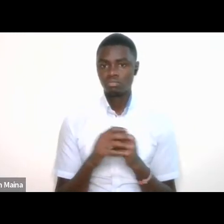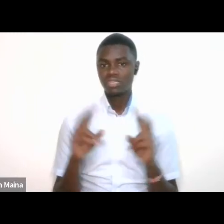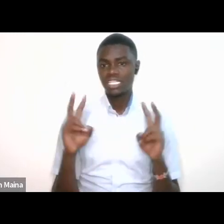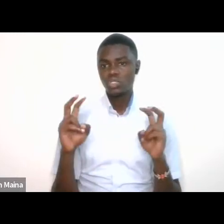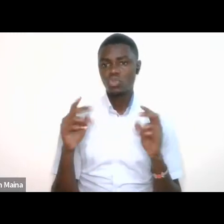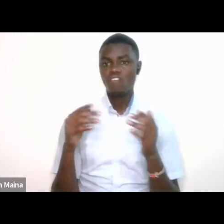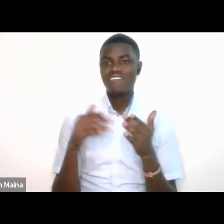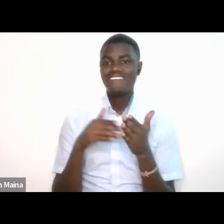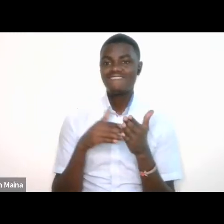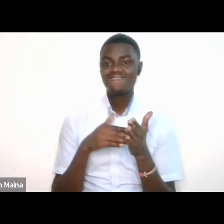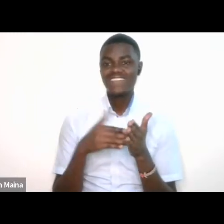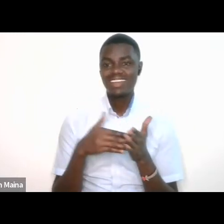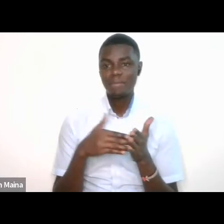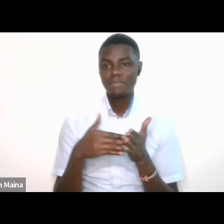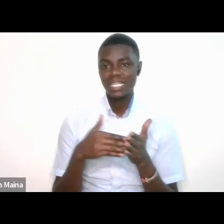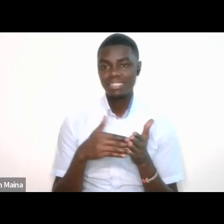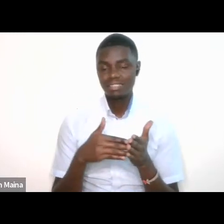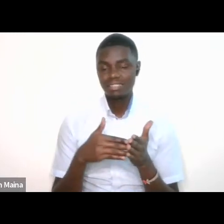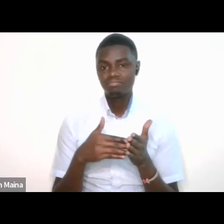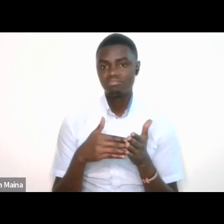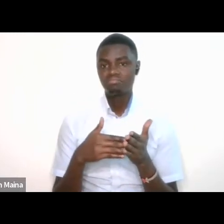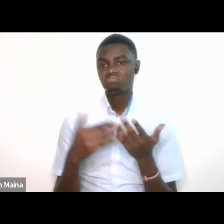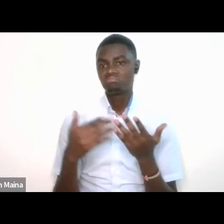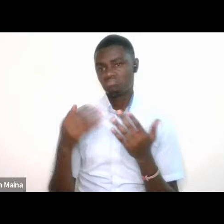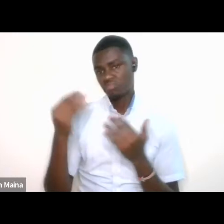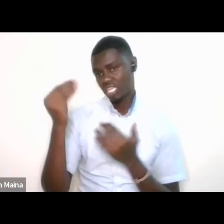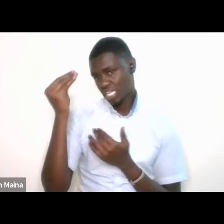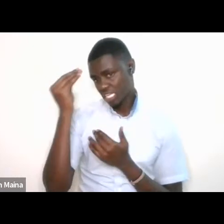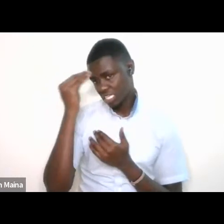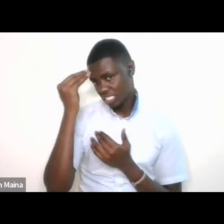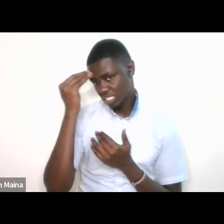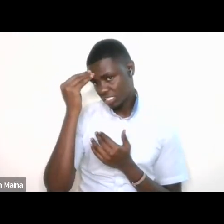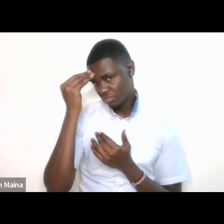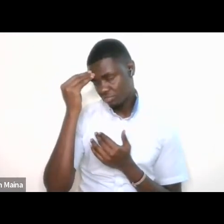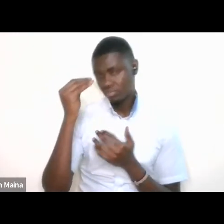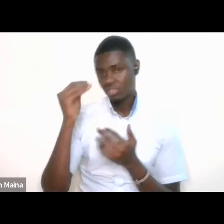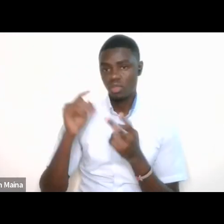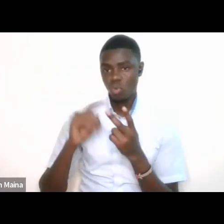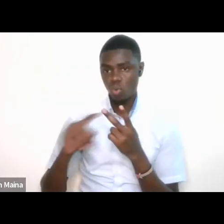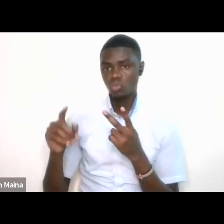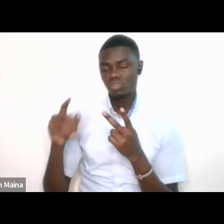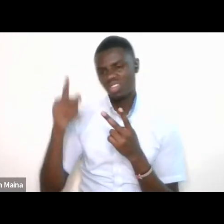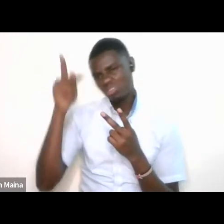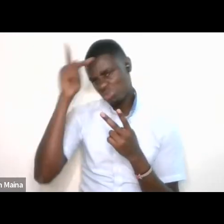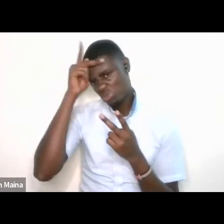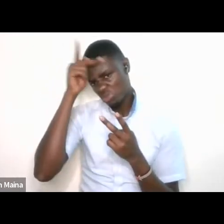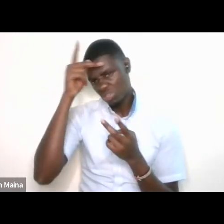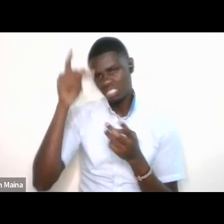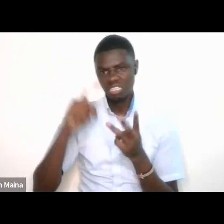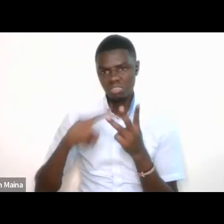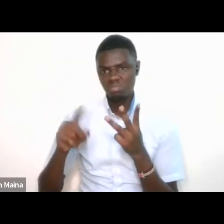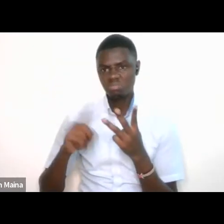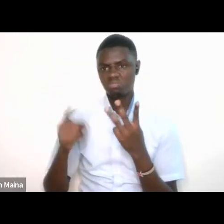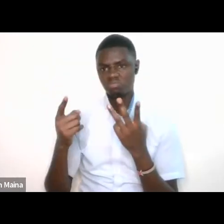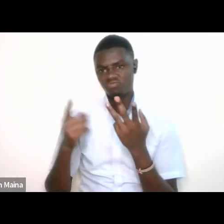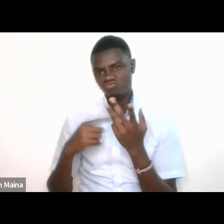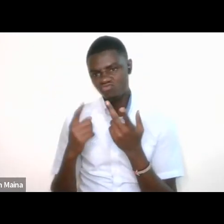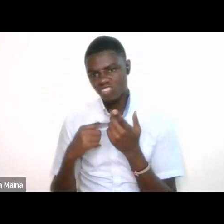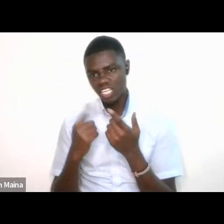vulnerability and literacy and numeracy in 3 countries. Let's look at the United